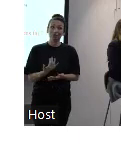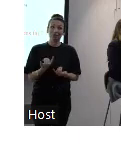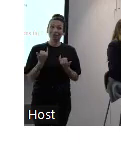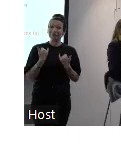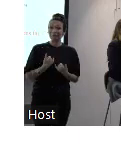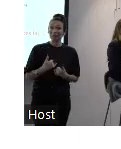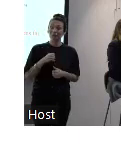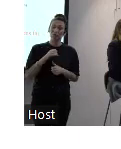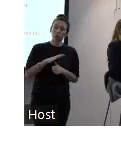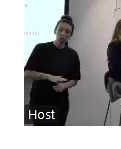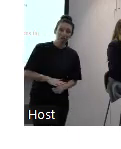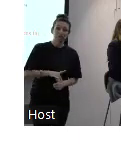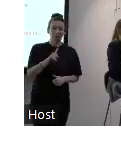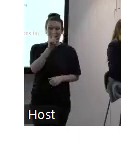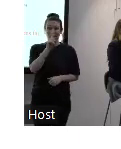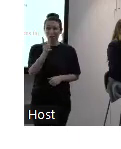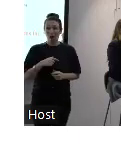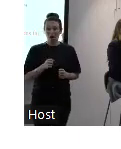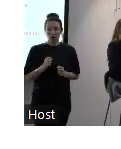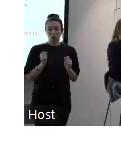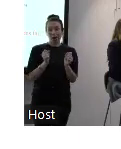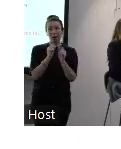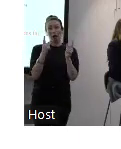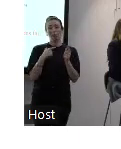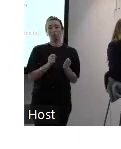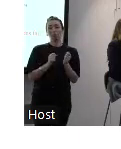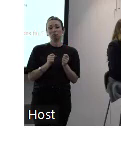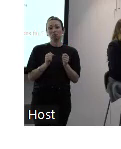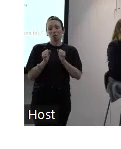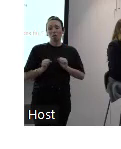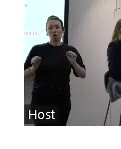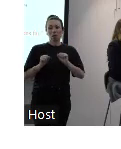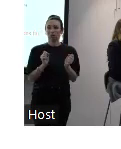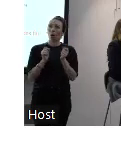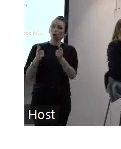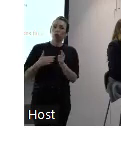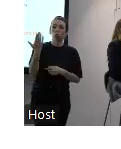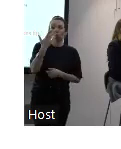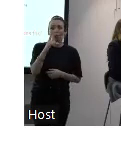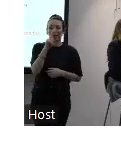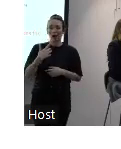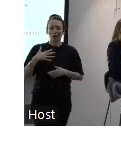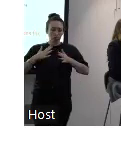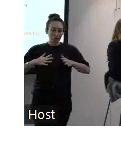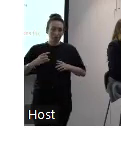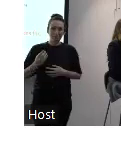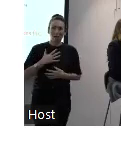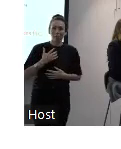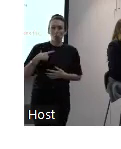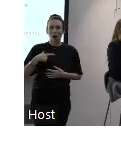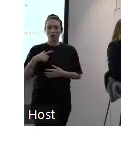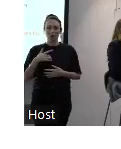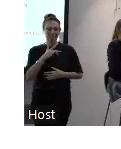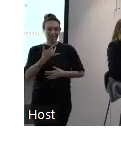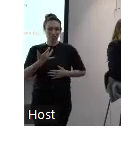they cannot get out of bed and go to school. They can't put clothes on and get dressed because they have debilitating sensory issues or they have